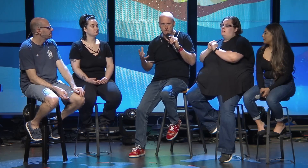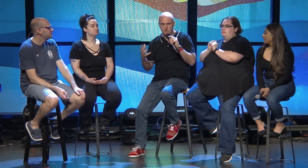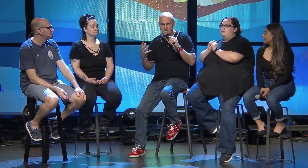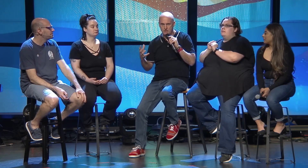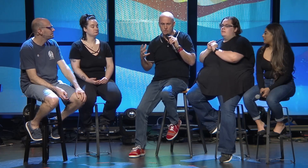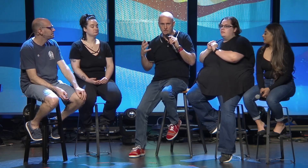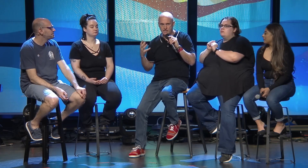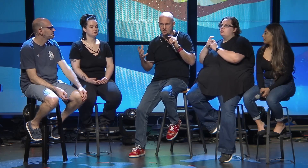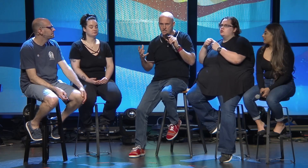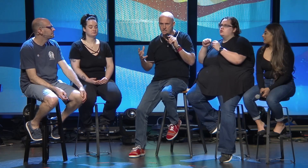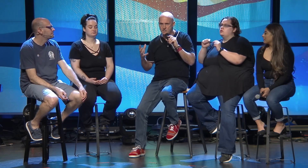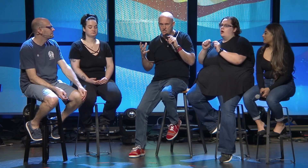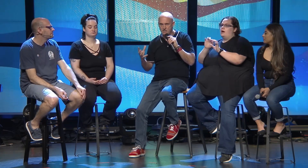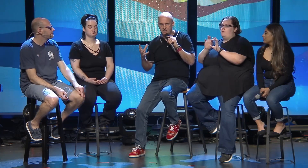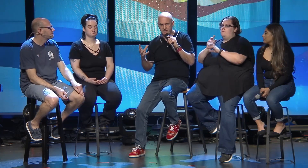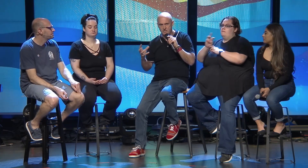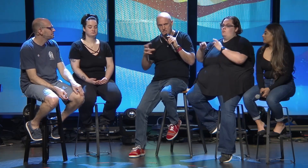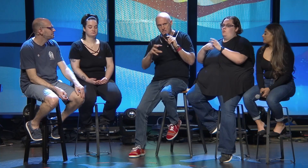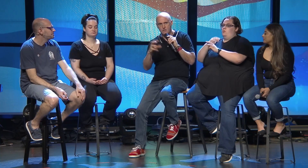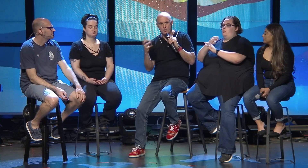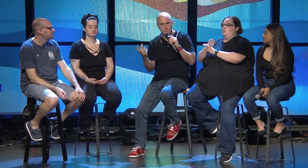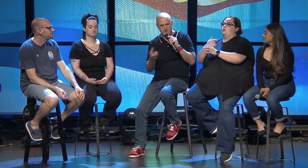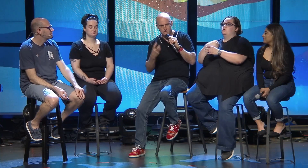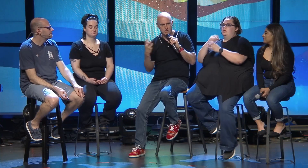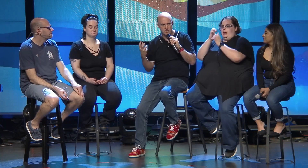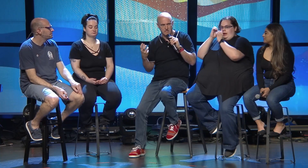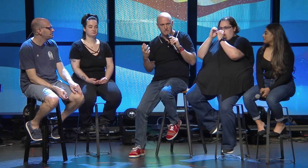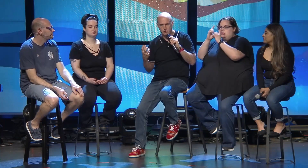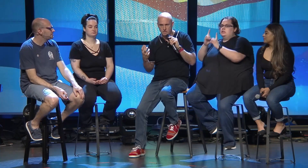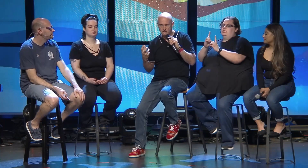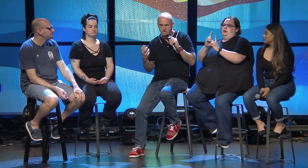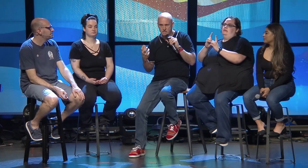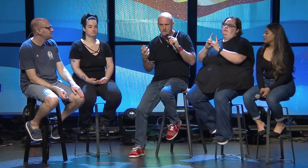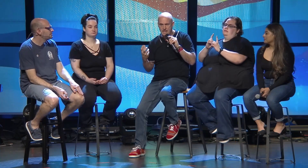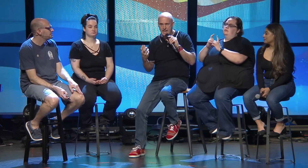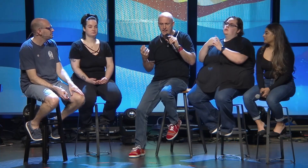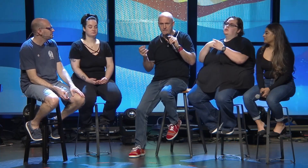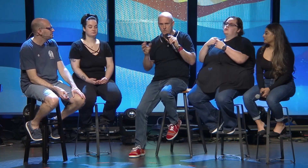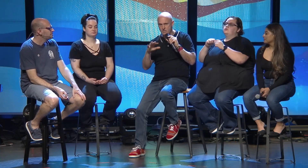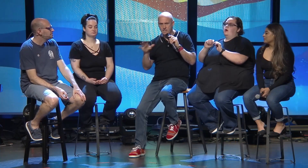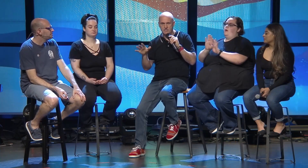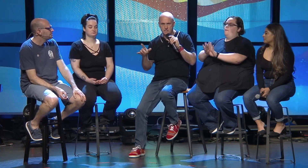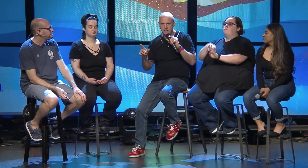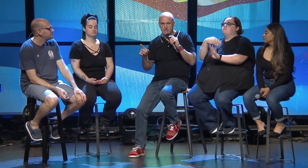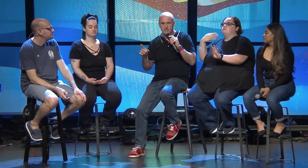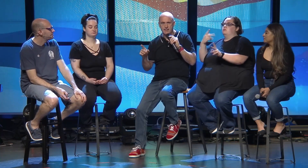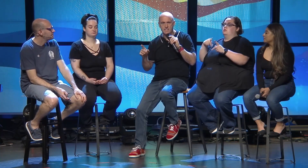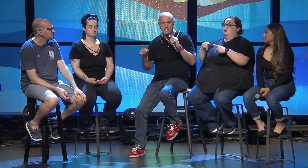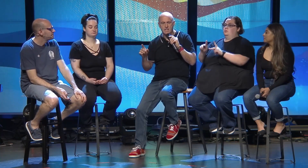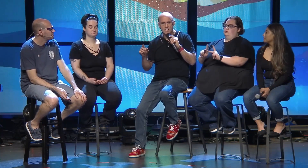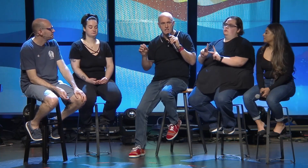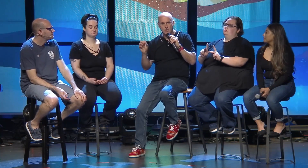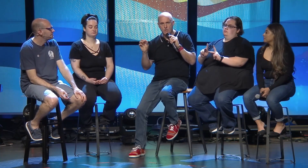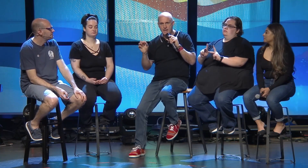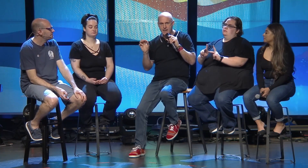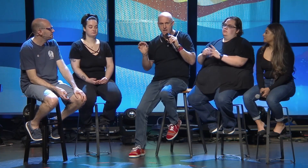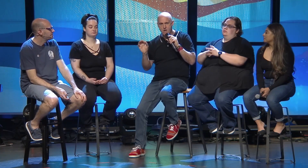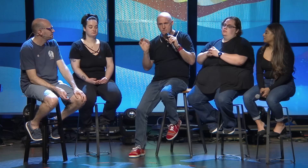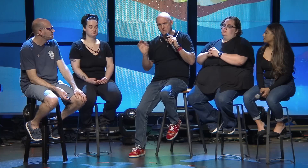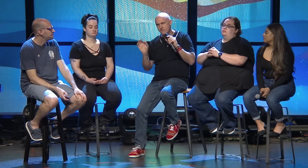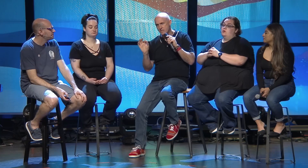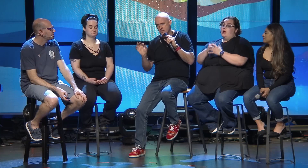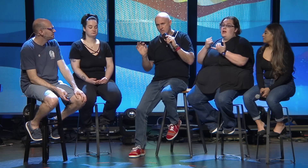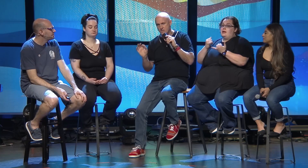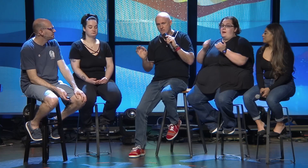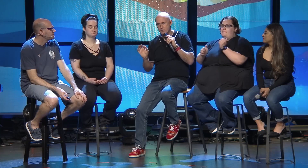get people around the world educated. Jerry's vision is to open the doors to everyone. And afterwards, I can show you how to navigate. Right